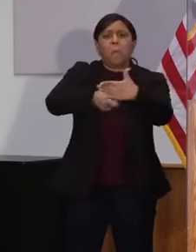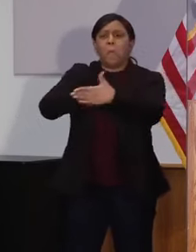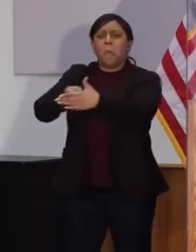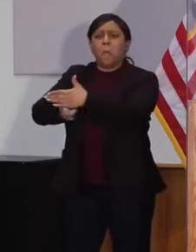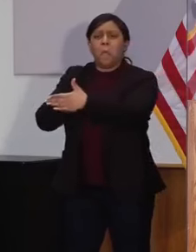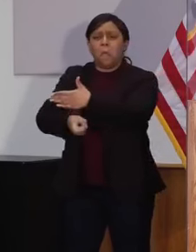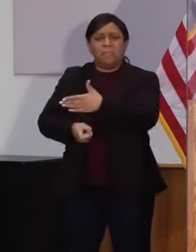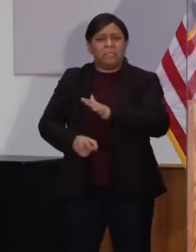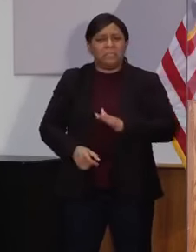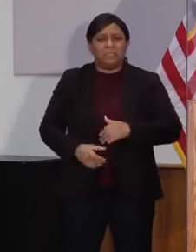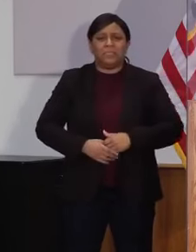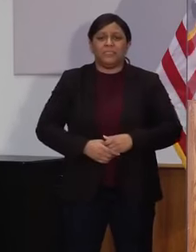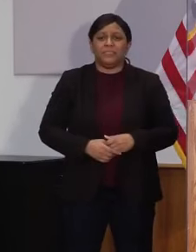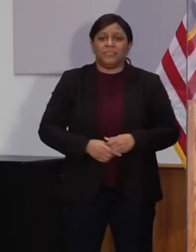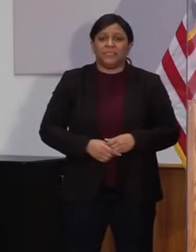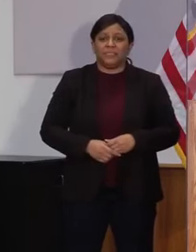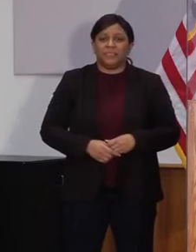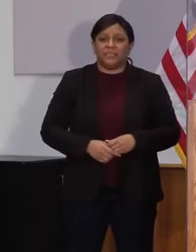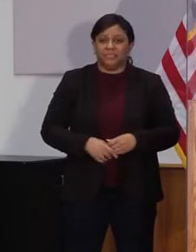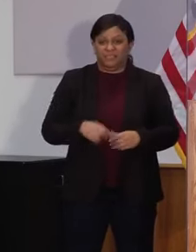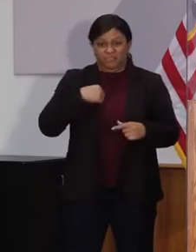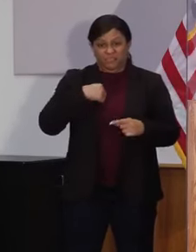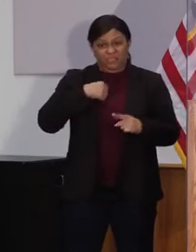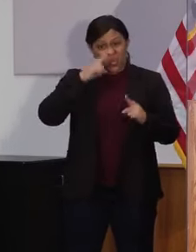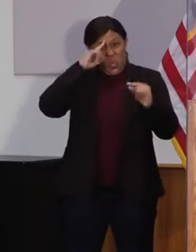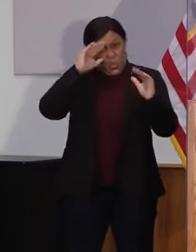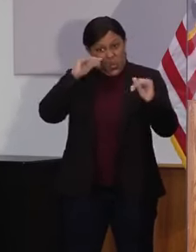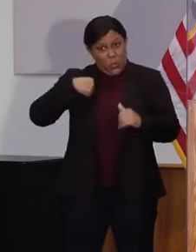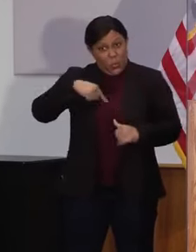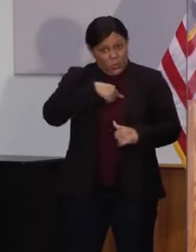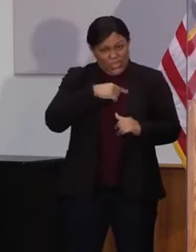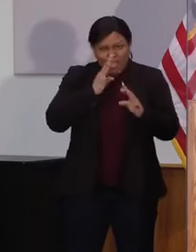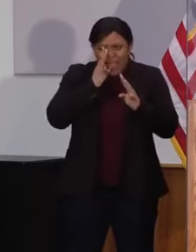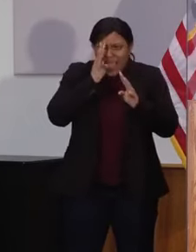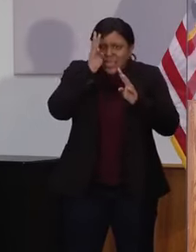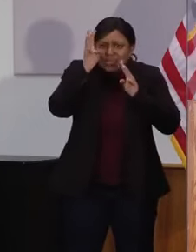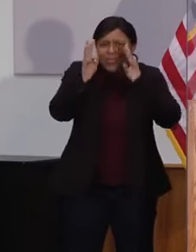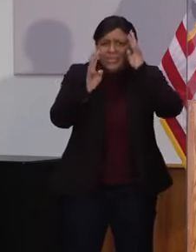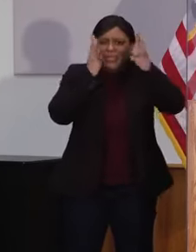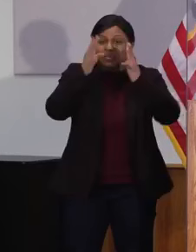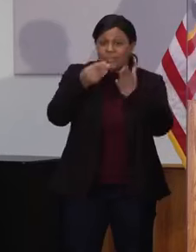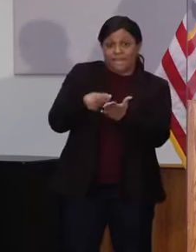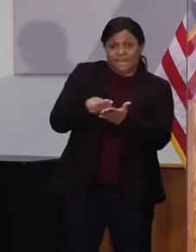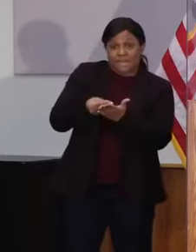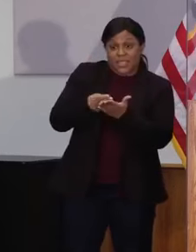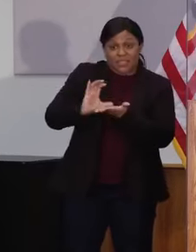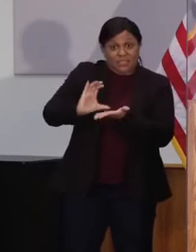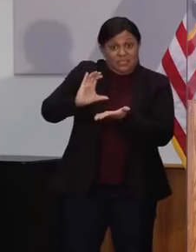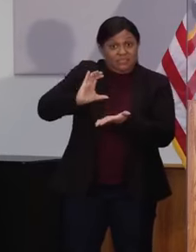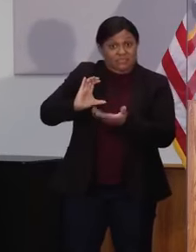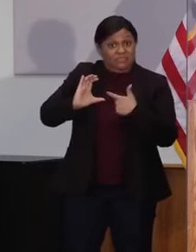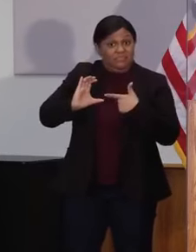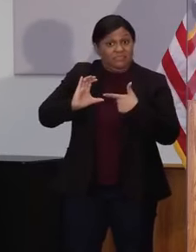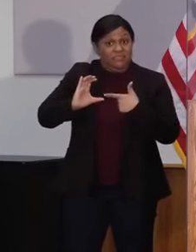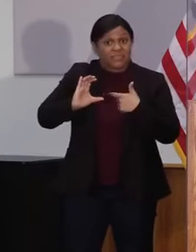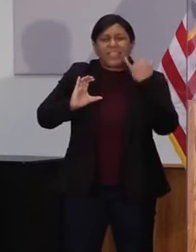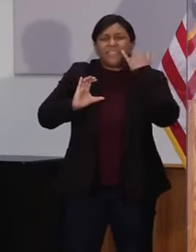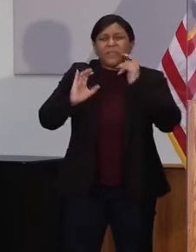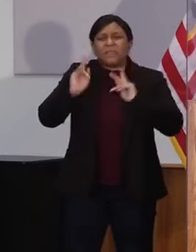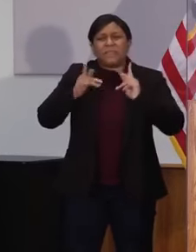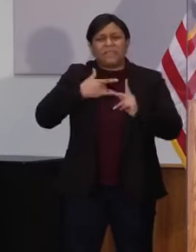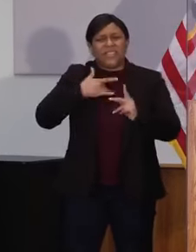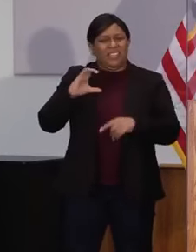I hope that we can be creative, though. If these funds aren't totally expended in the way that we think they may be or that we're expecting